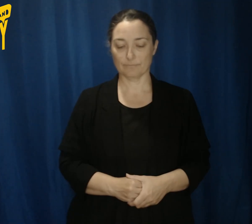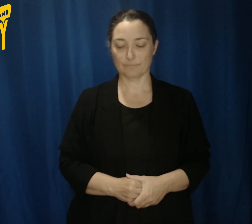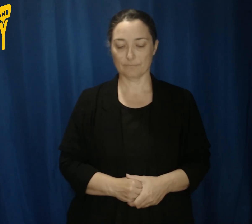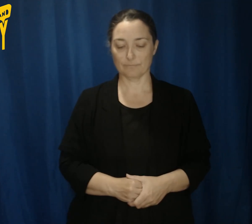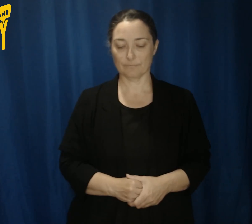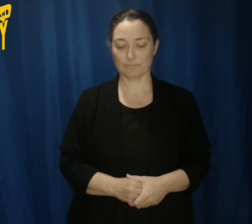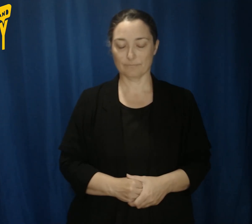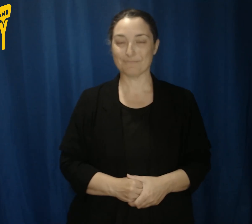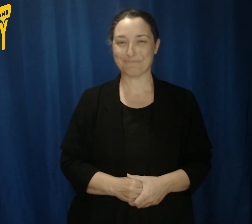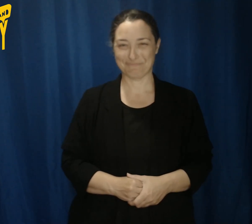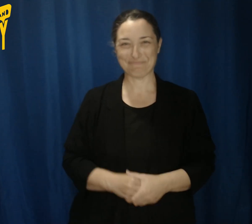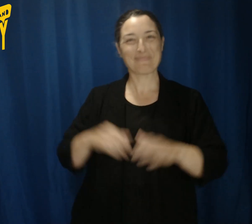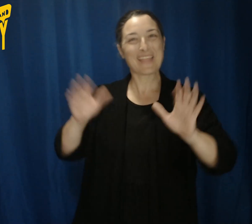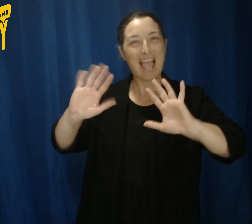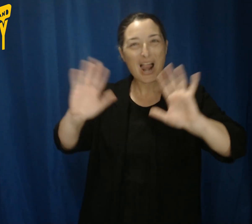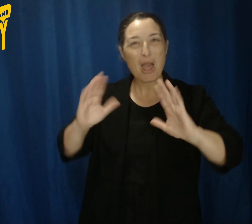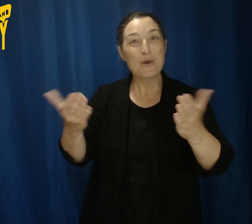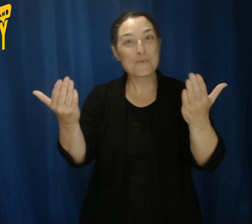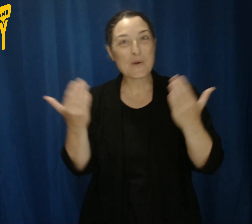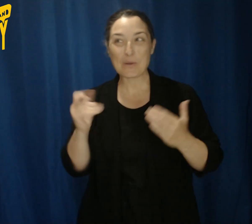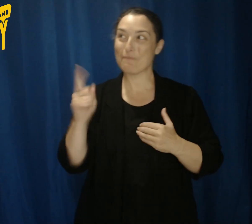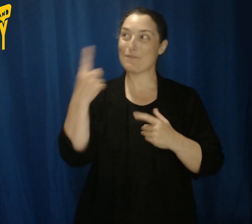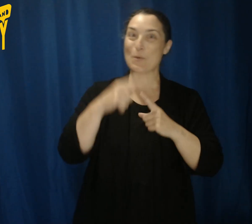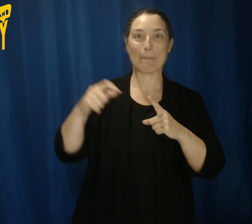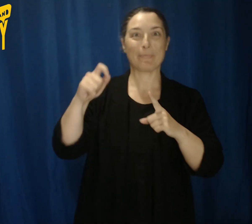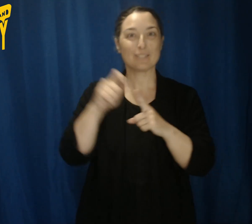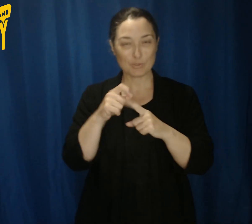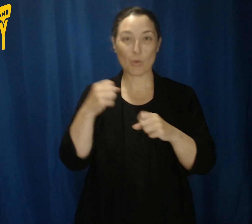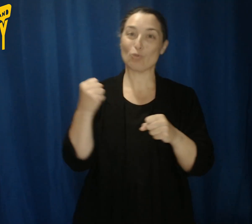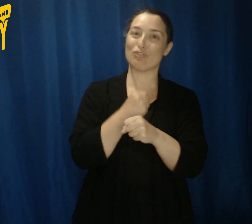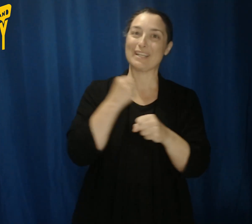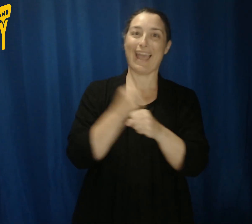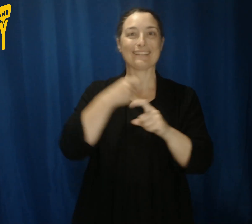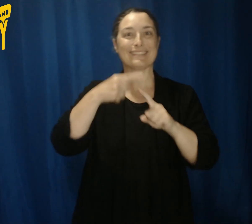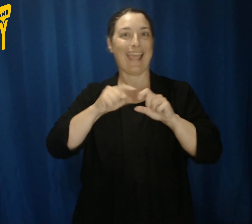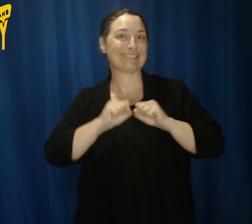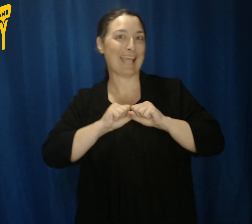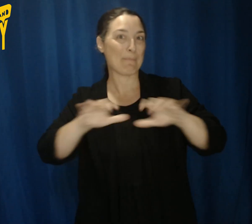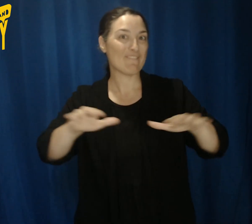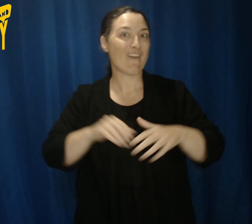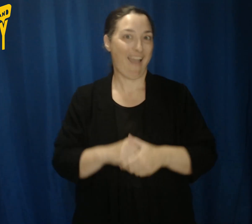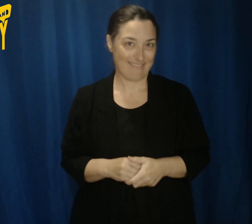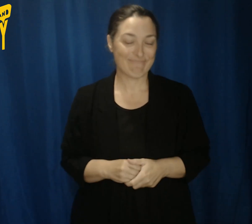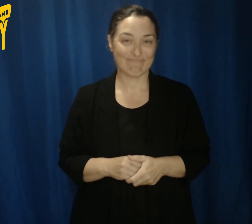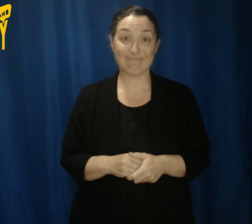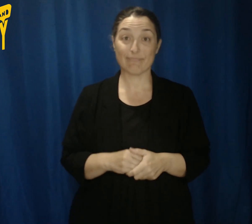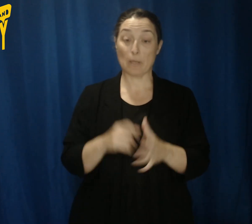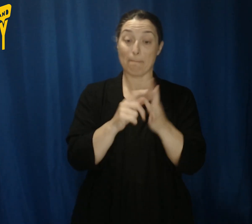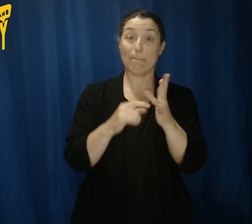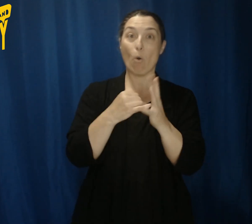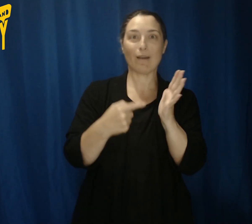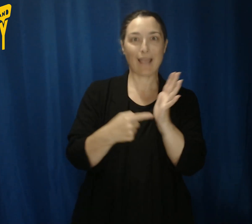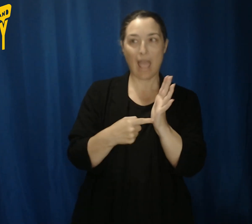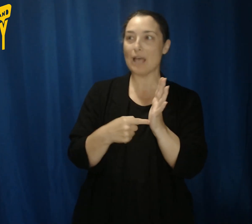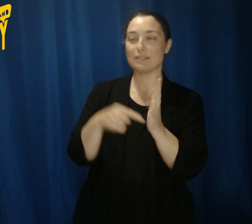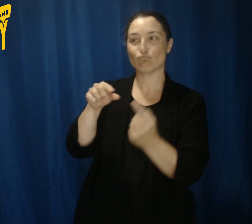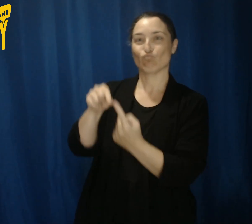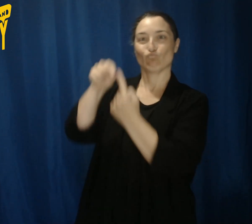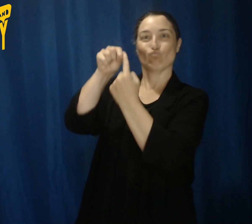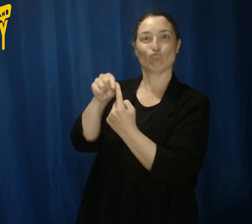Hello and welcome to the first episode of Create and Amplify, a podcast spotlighting creatives with disability in